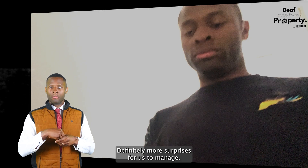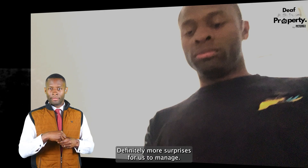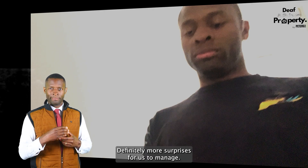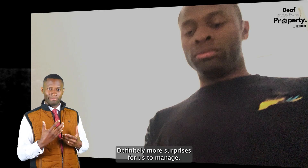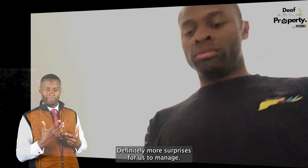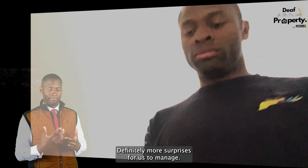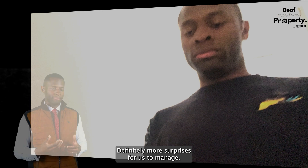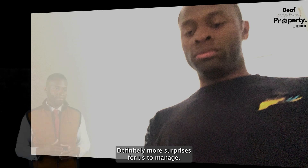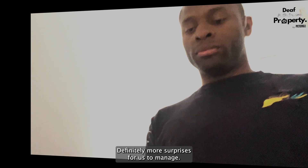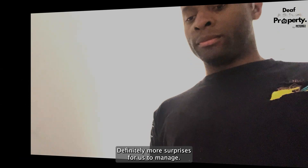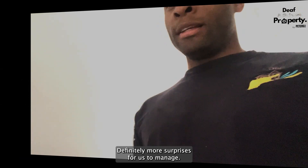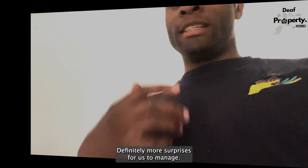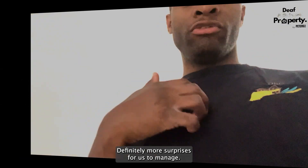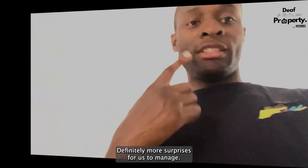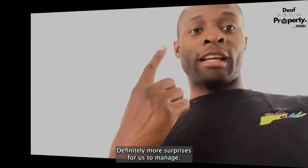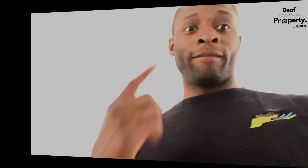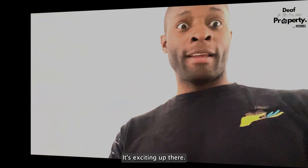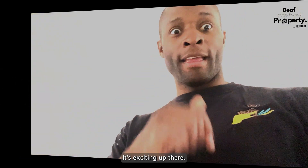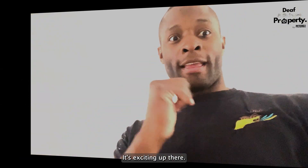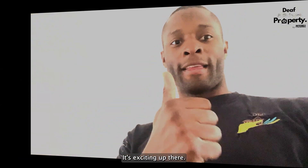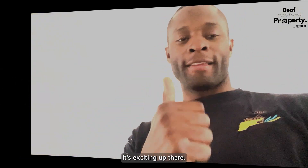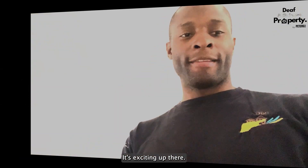Definitely more surprises for us to manage. It's exciting up there.